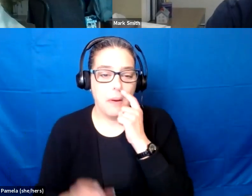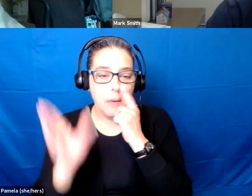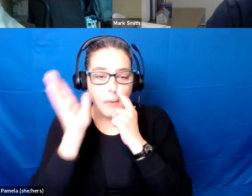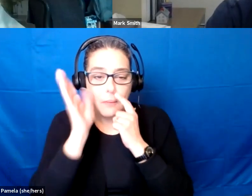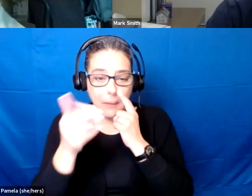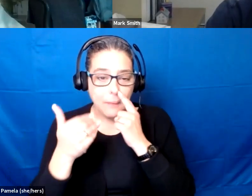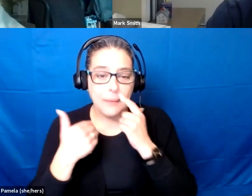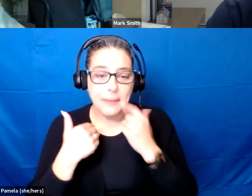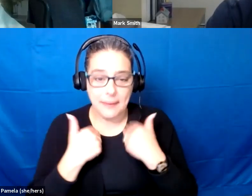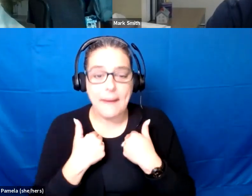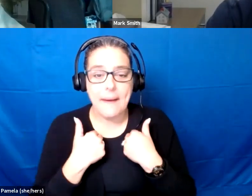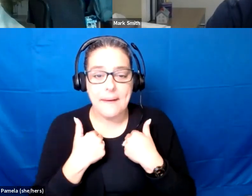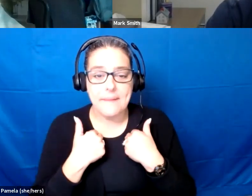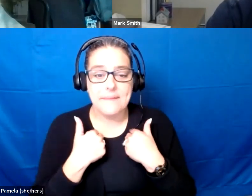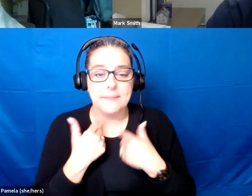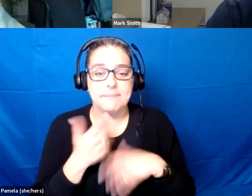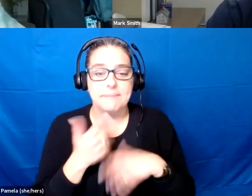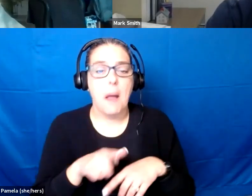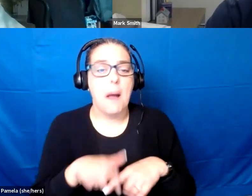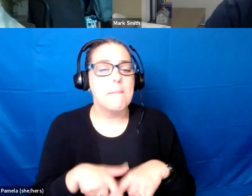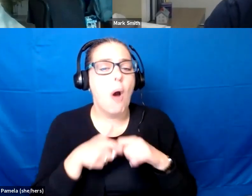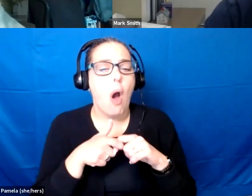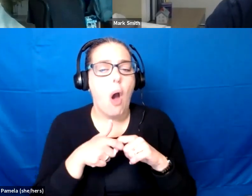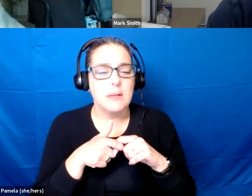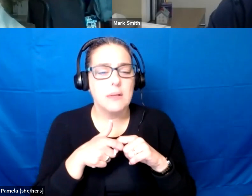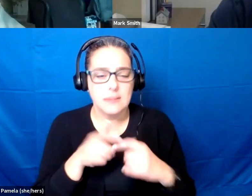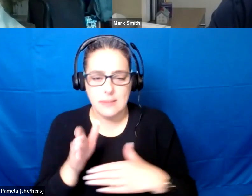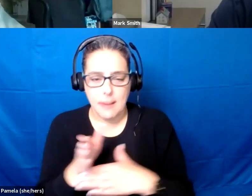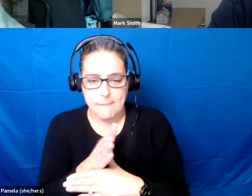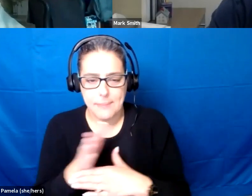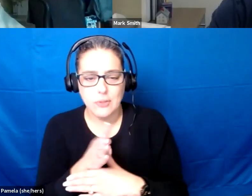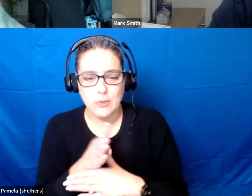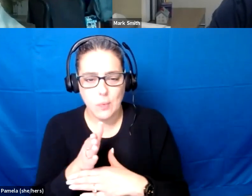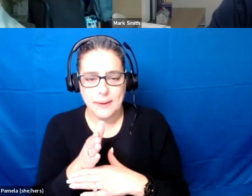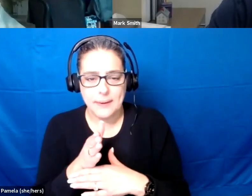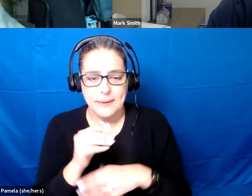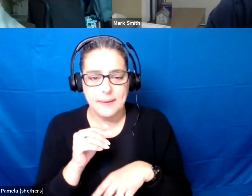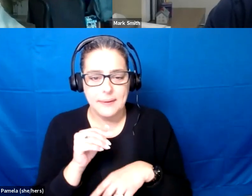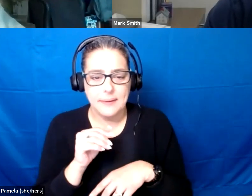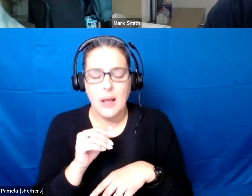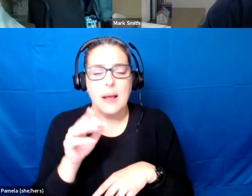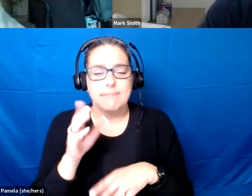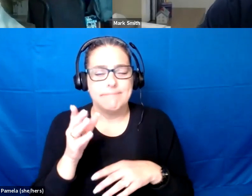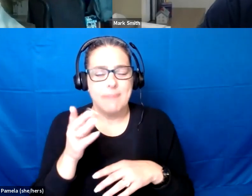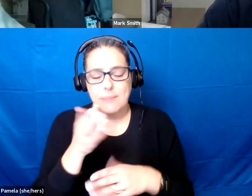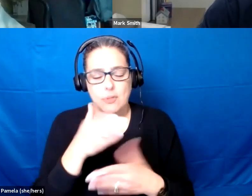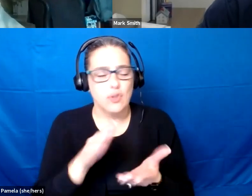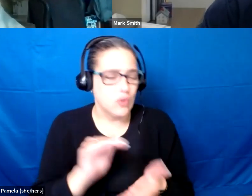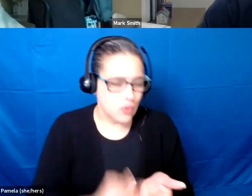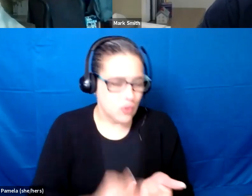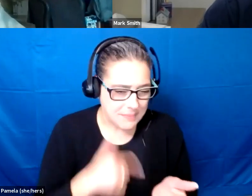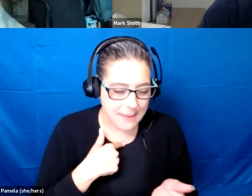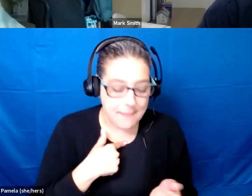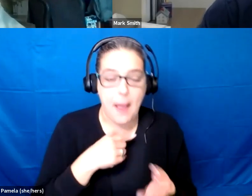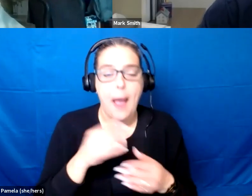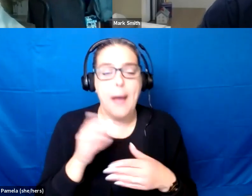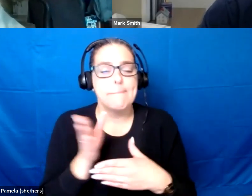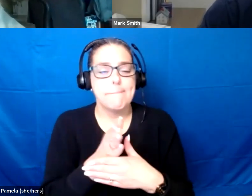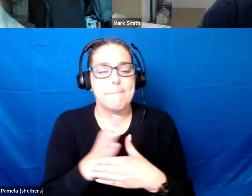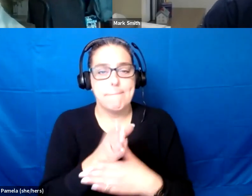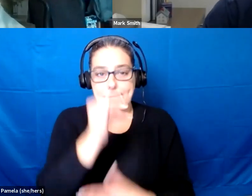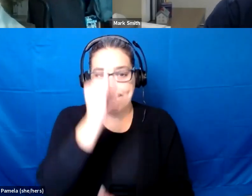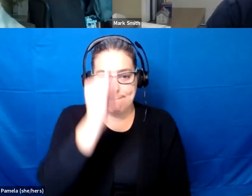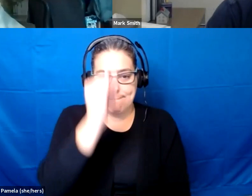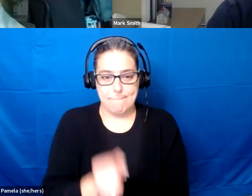PowerPoint and the presenters. You can move that bar back and forth to make